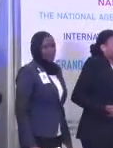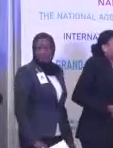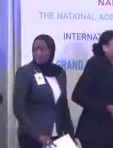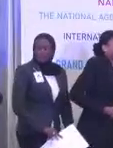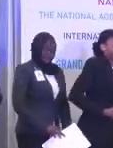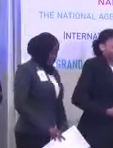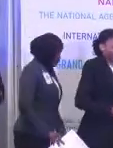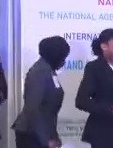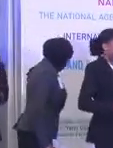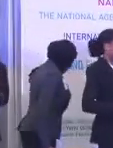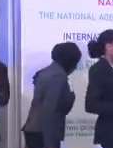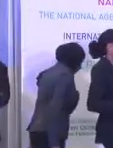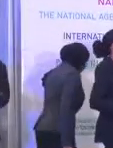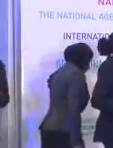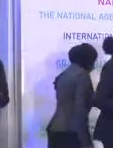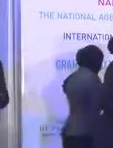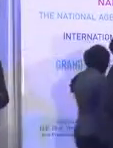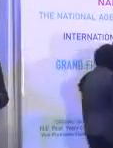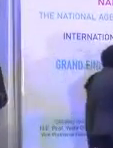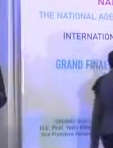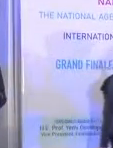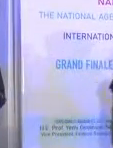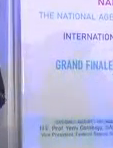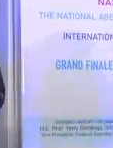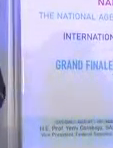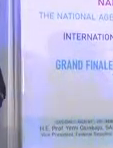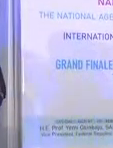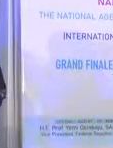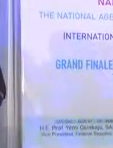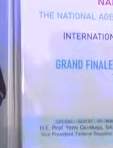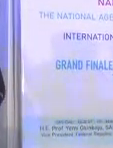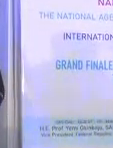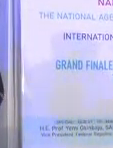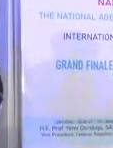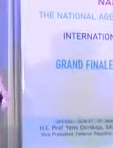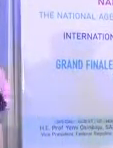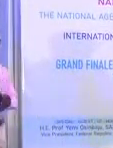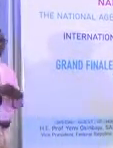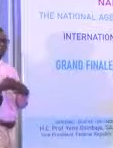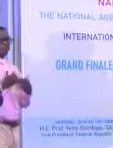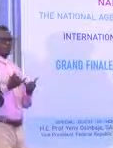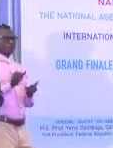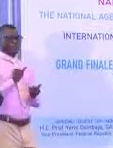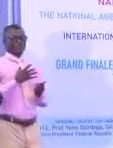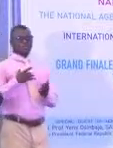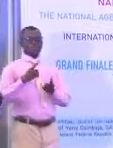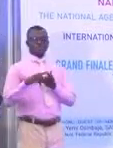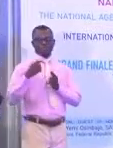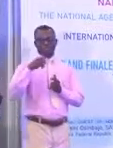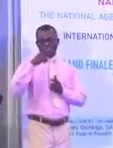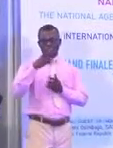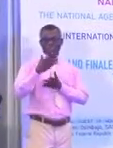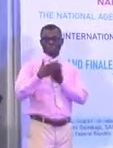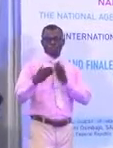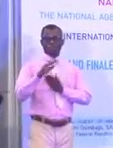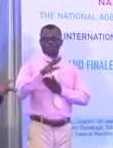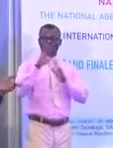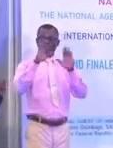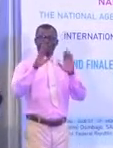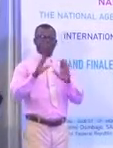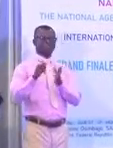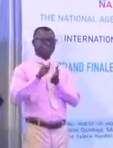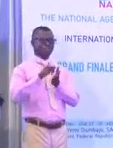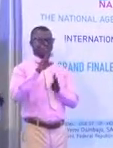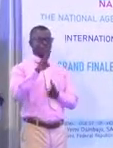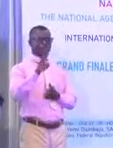Thank you. You may have your seats now. But I would like to mention this, Your Excellency, that